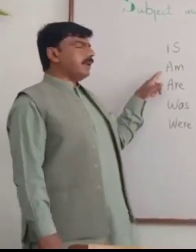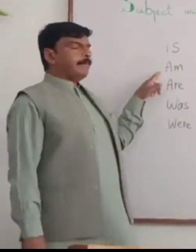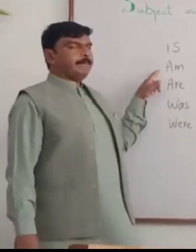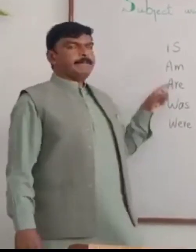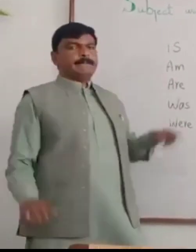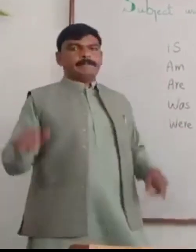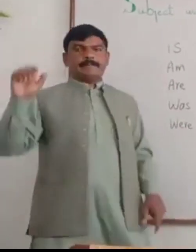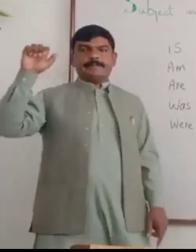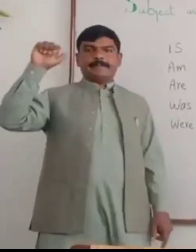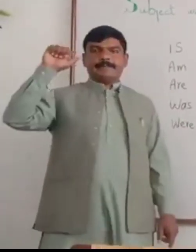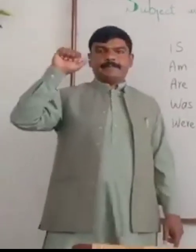am